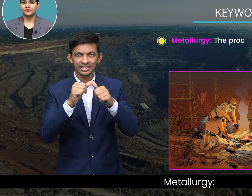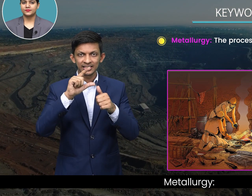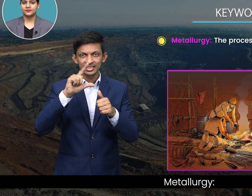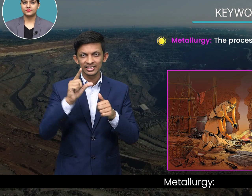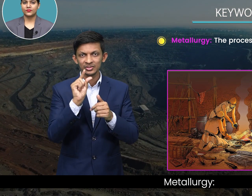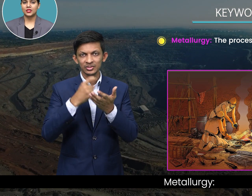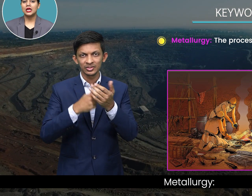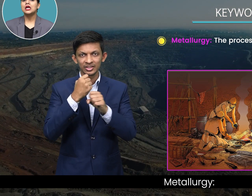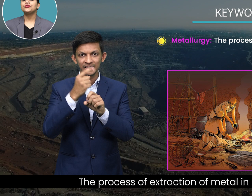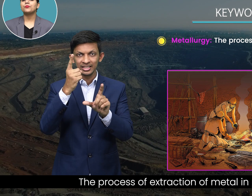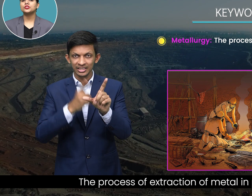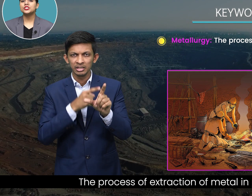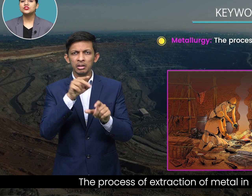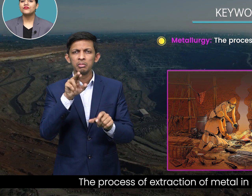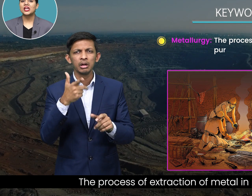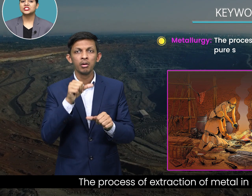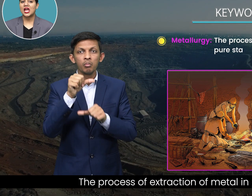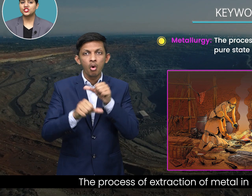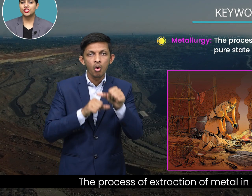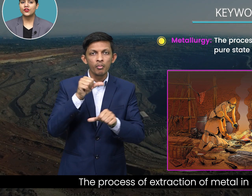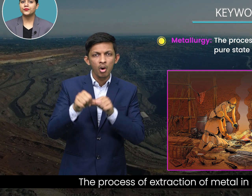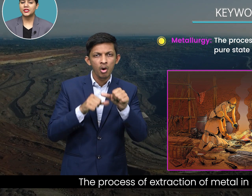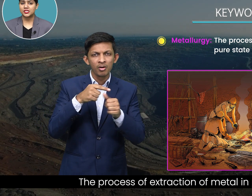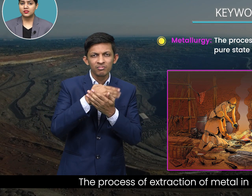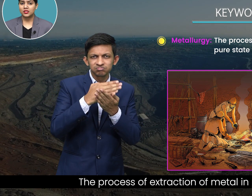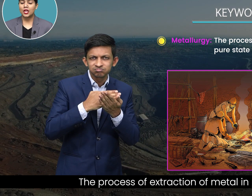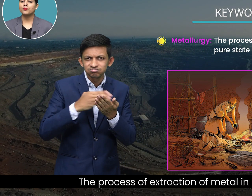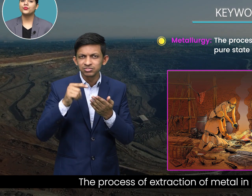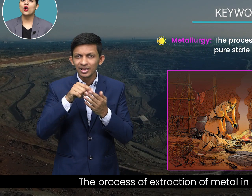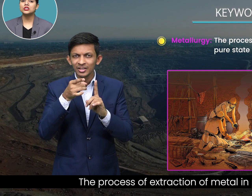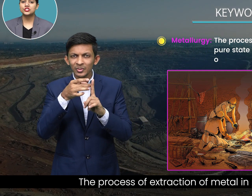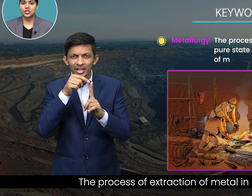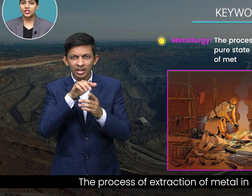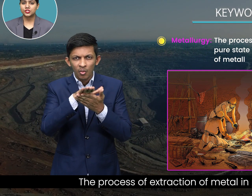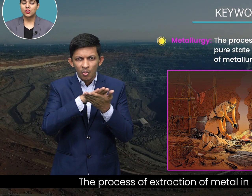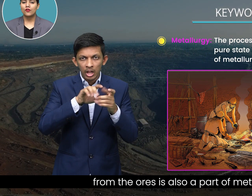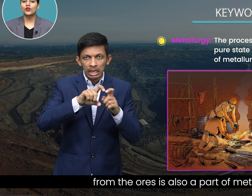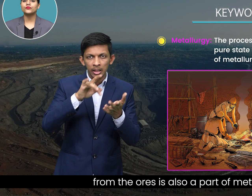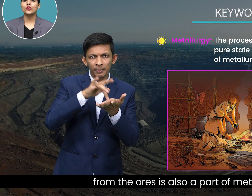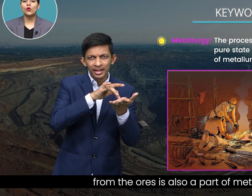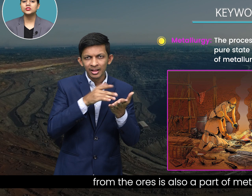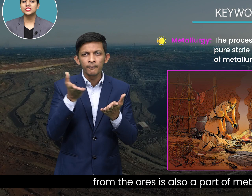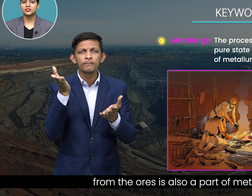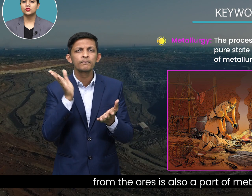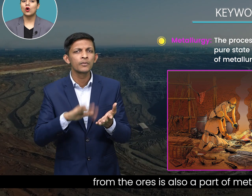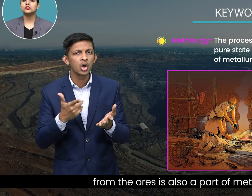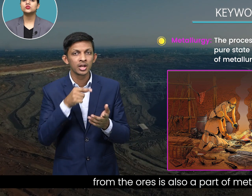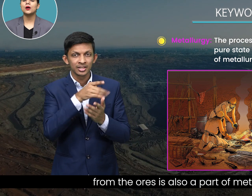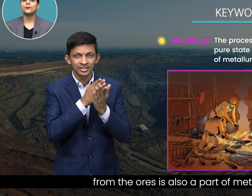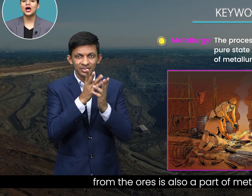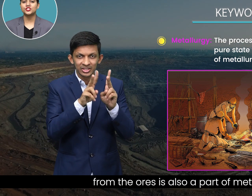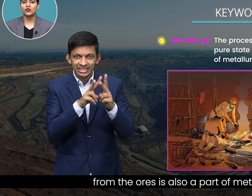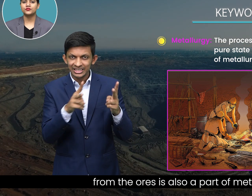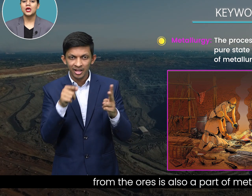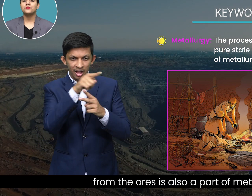Metallurgy. The process of extraction of metal in pure state from the ores is also